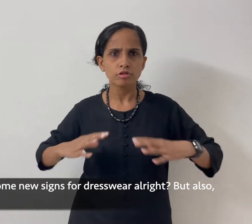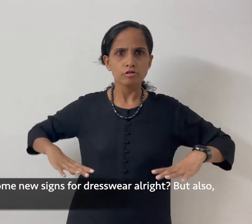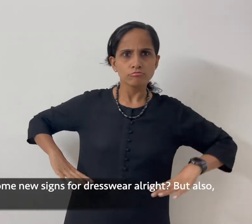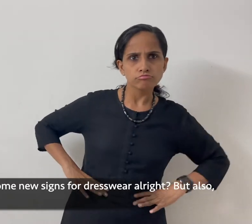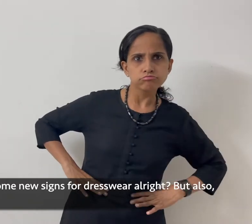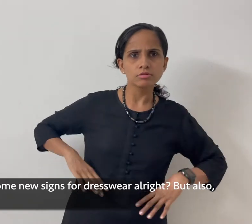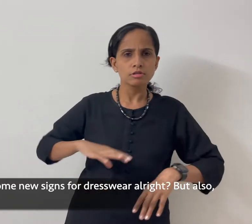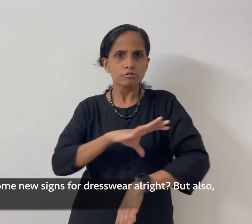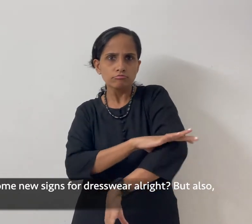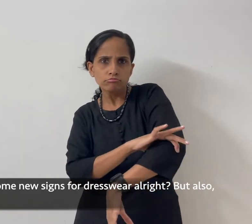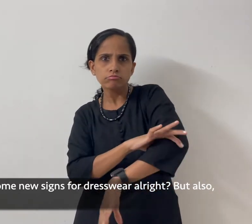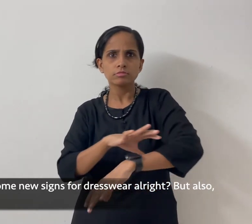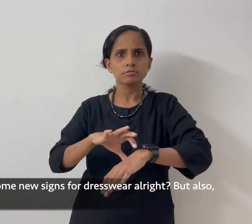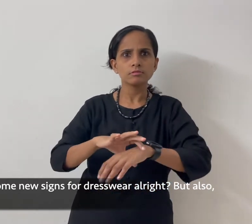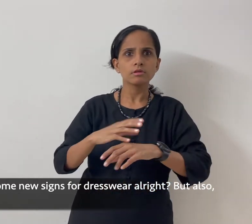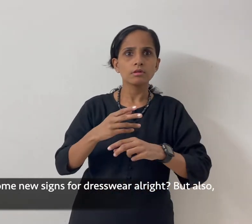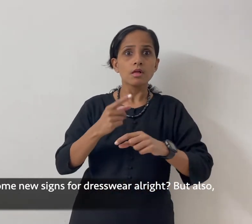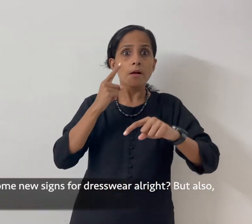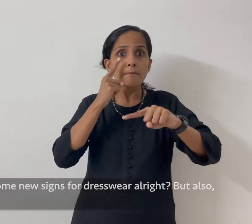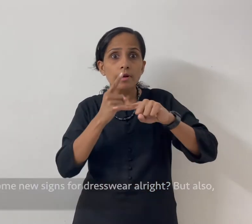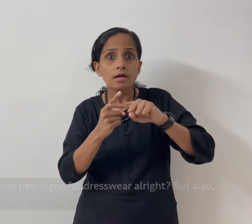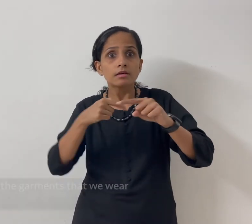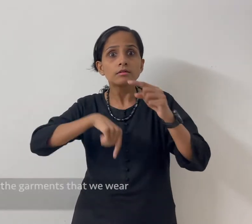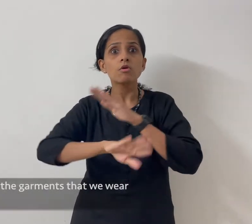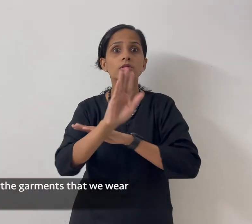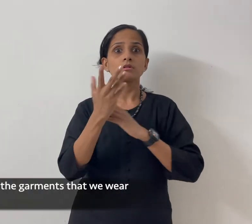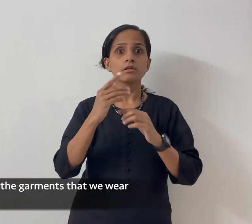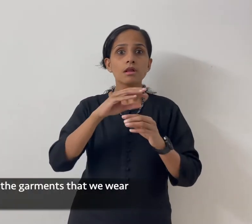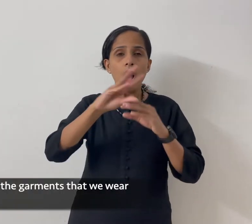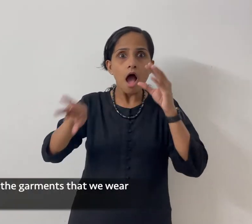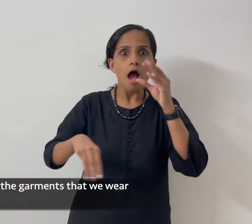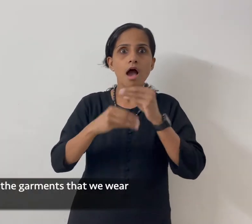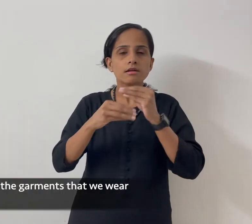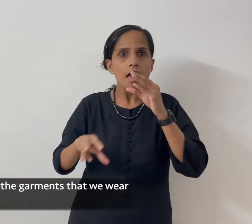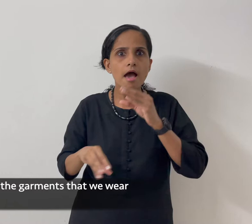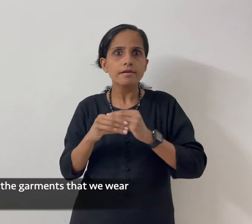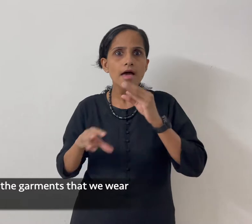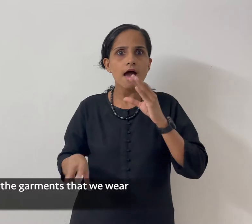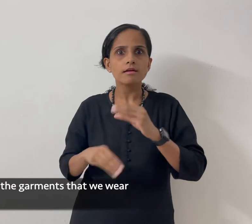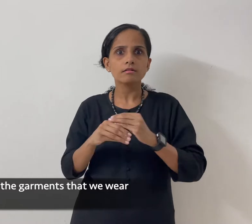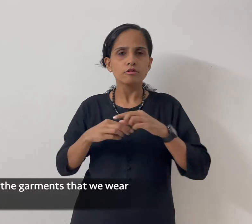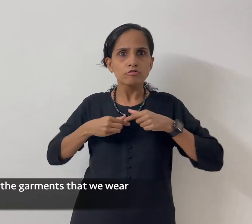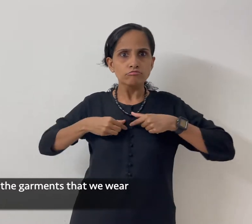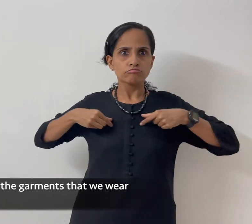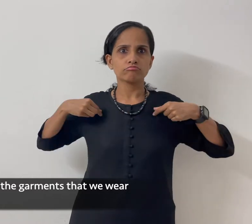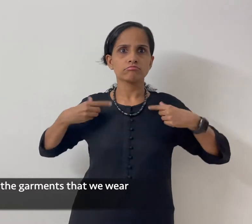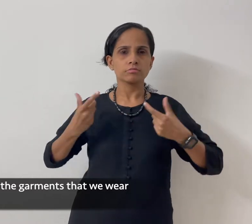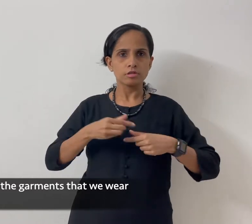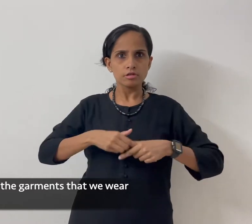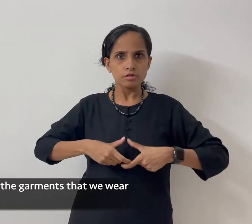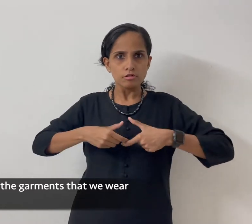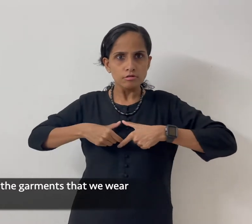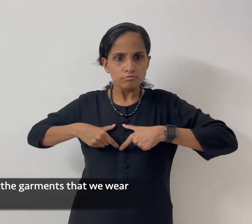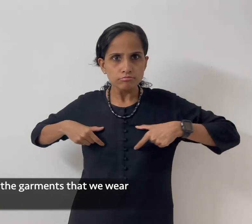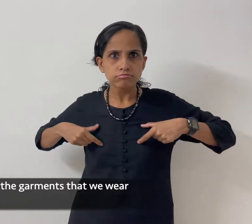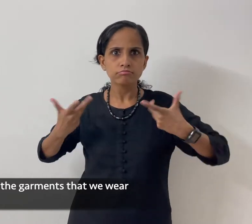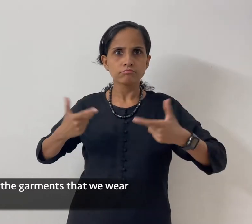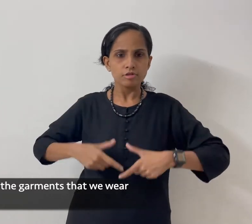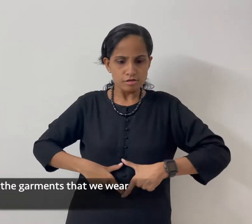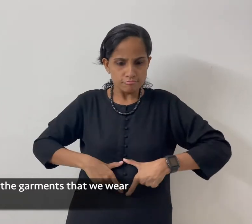also some additions that are on the garments that we wear.